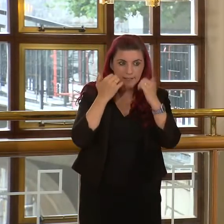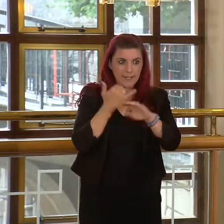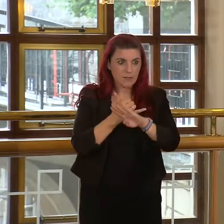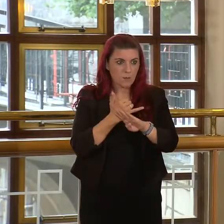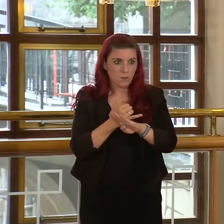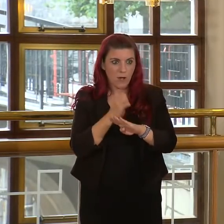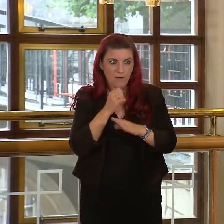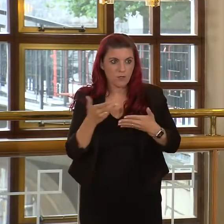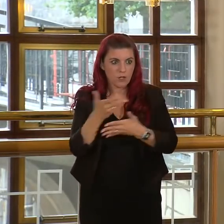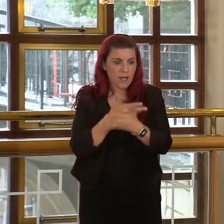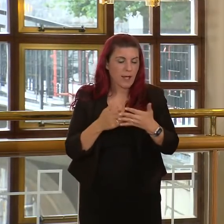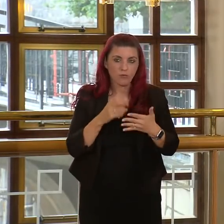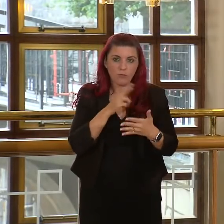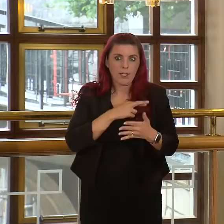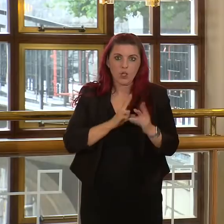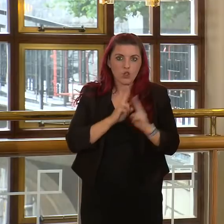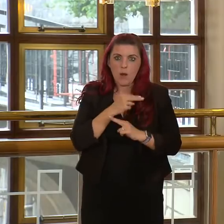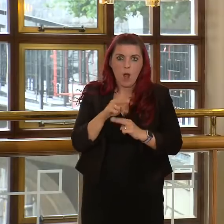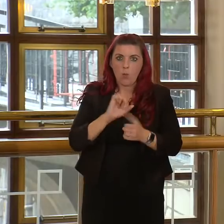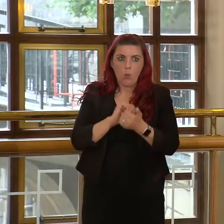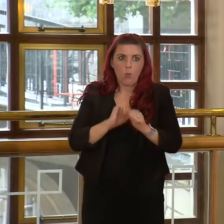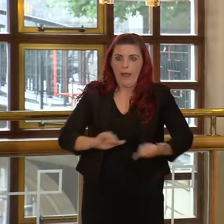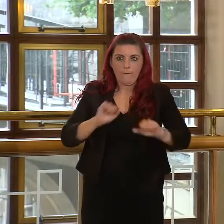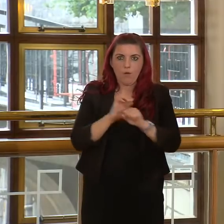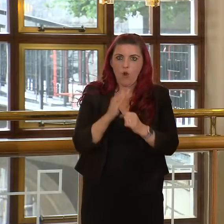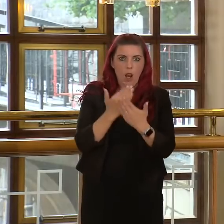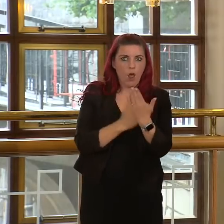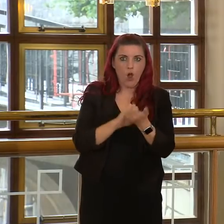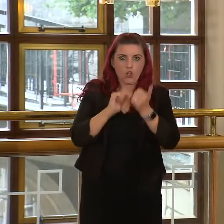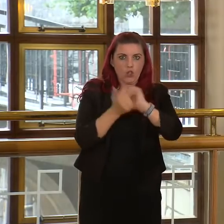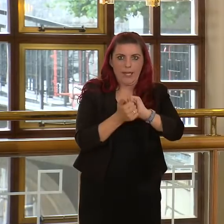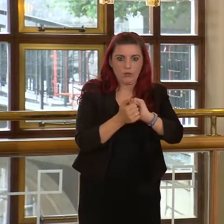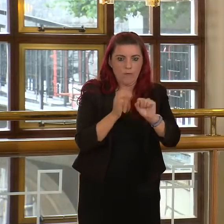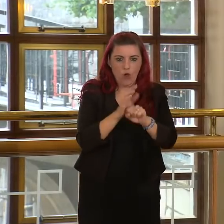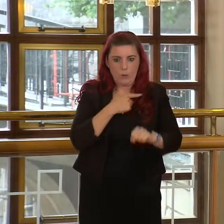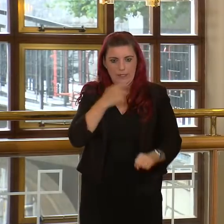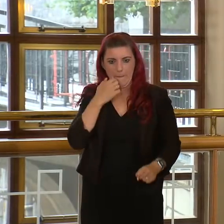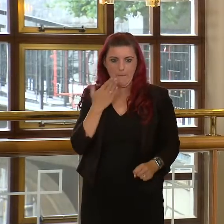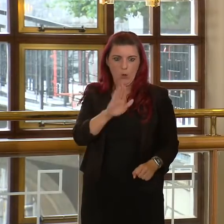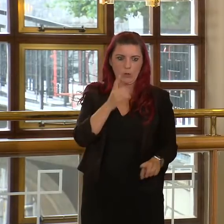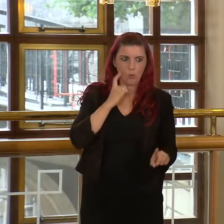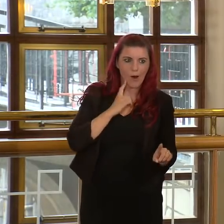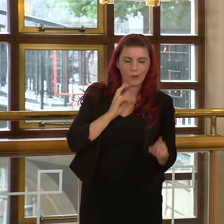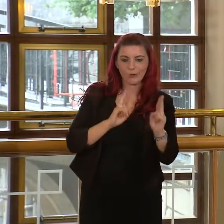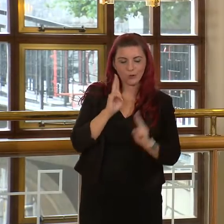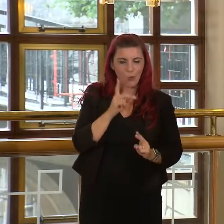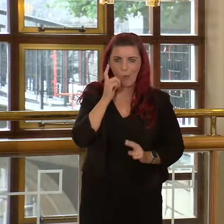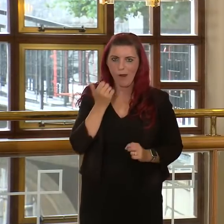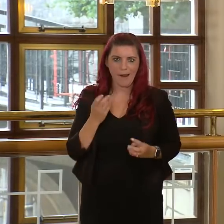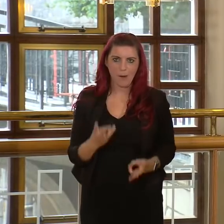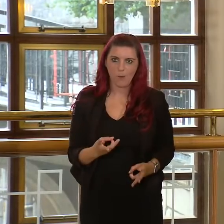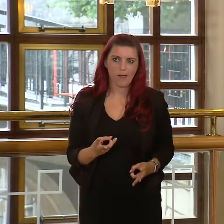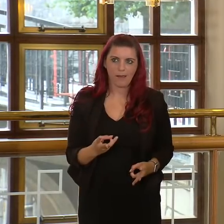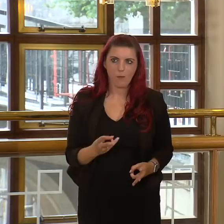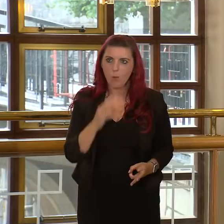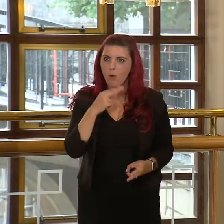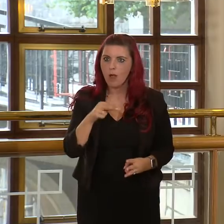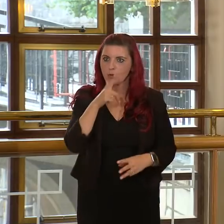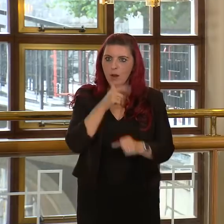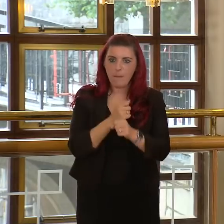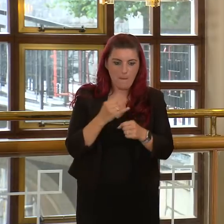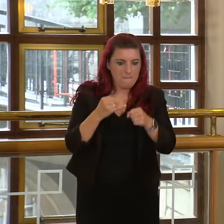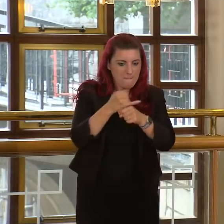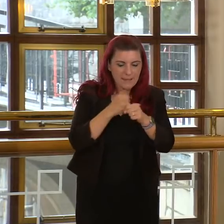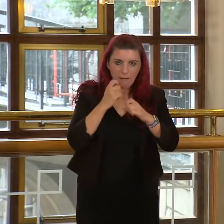you shouldn't wait for a law change or a government to give you something in this regard. You just need to get yourself a face covering. We're not talking about medical